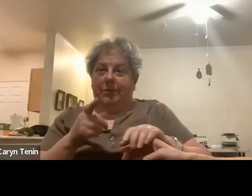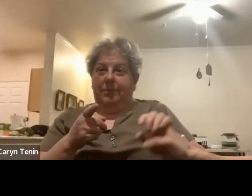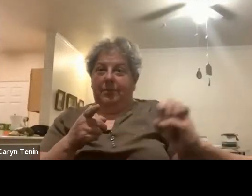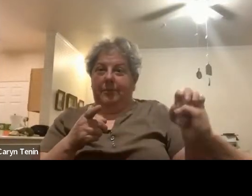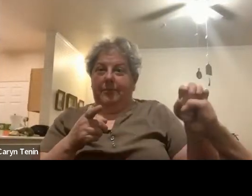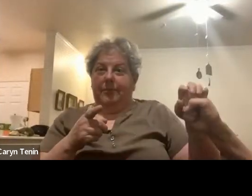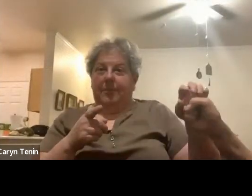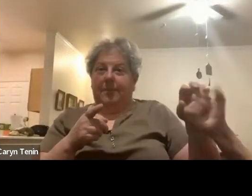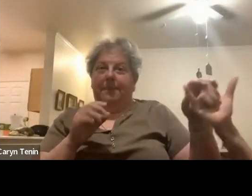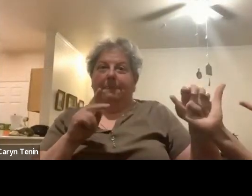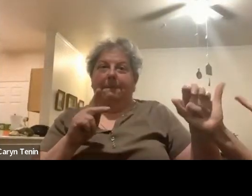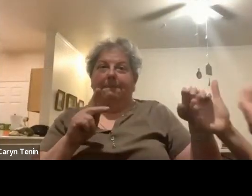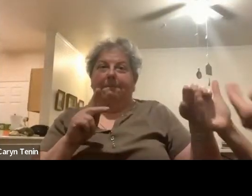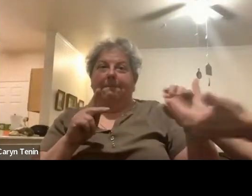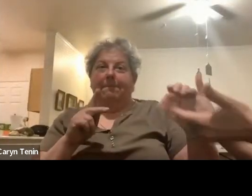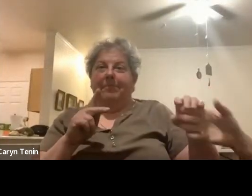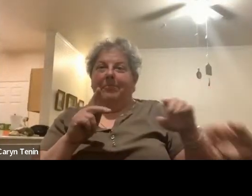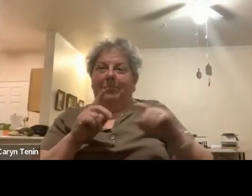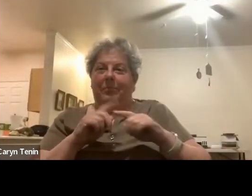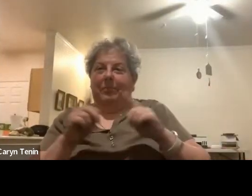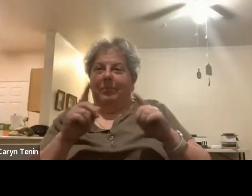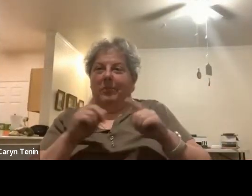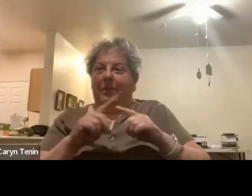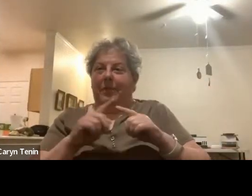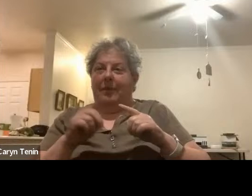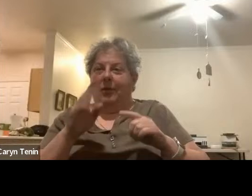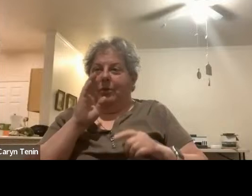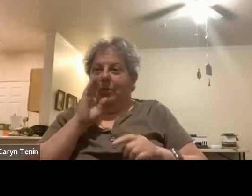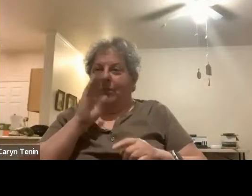All right, am I on video?